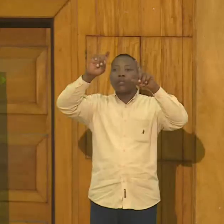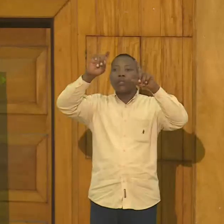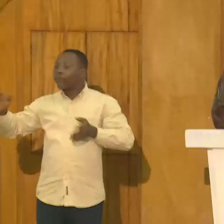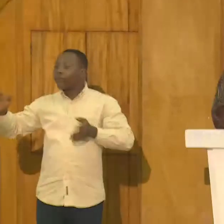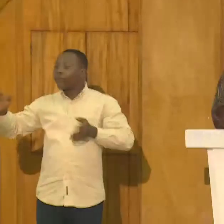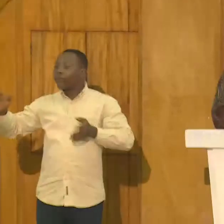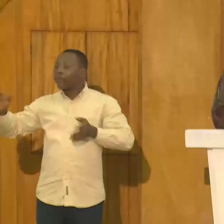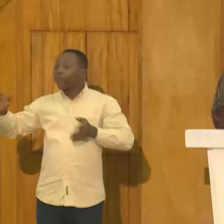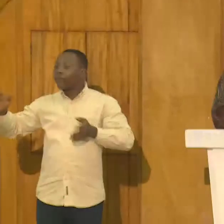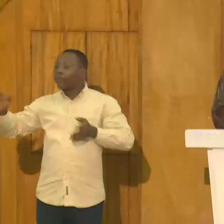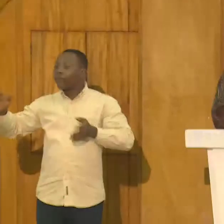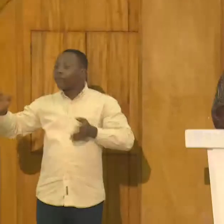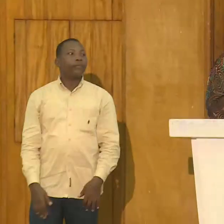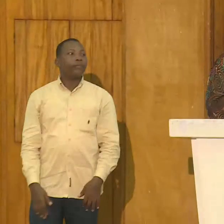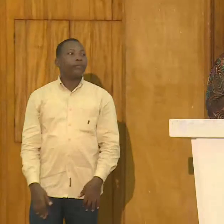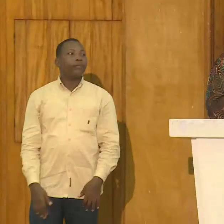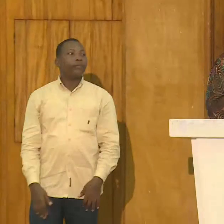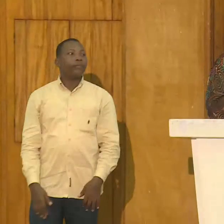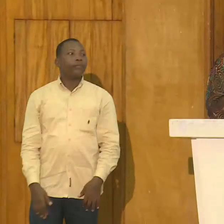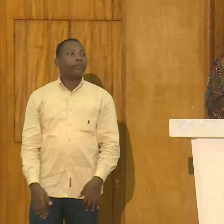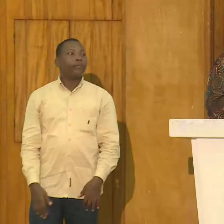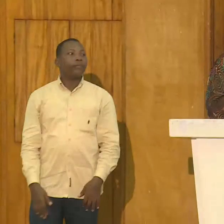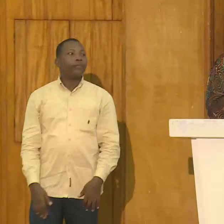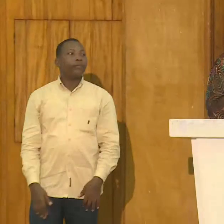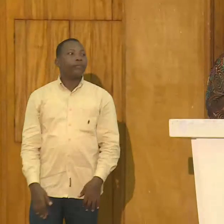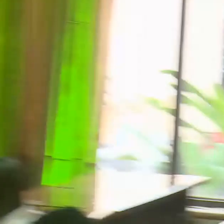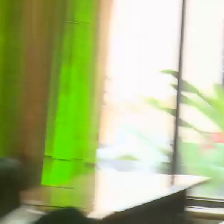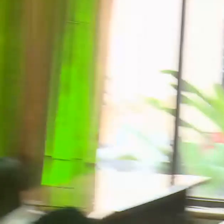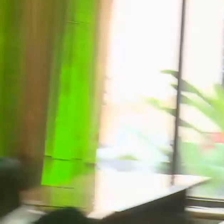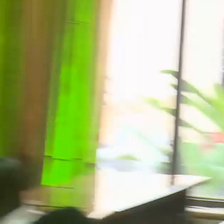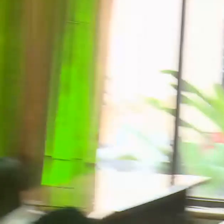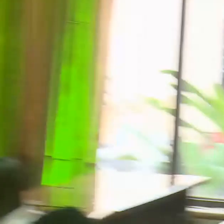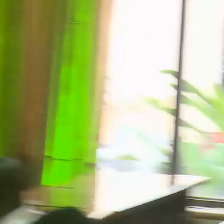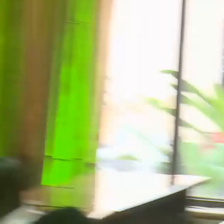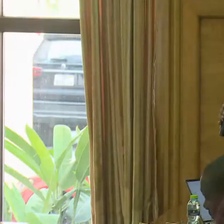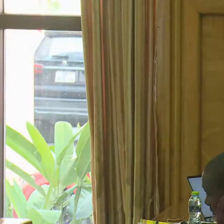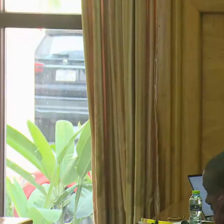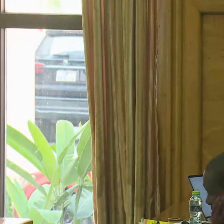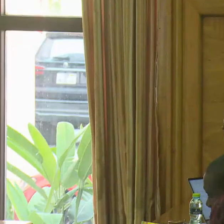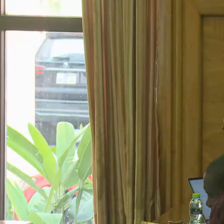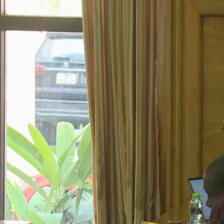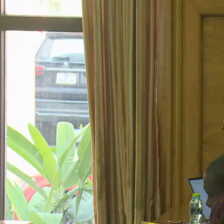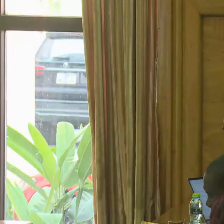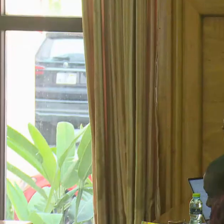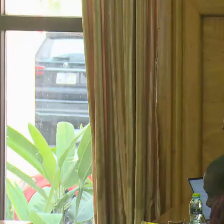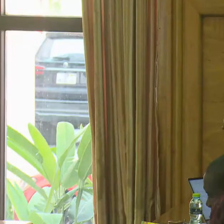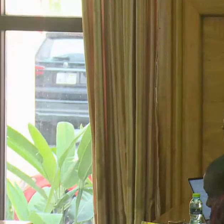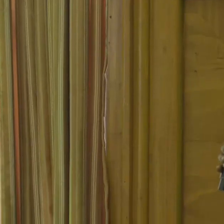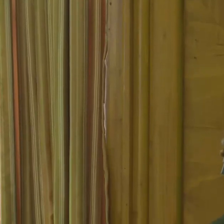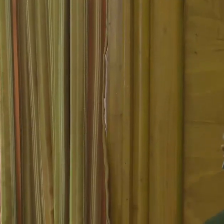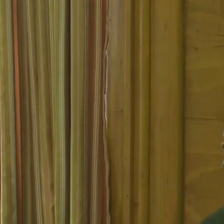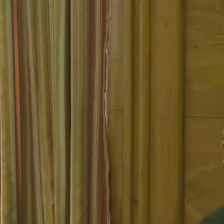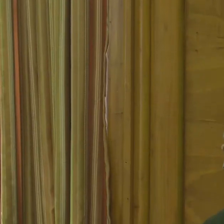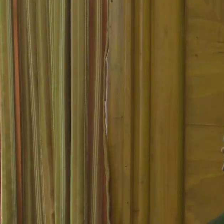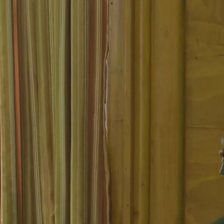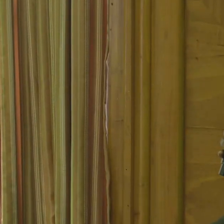okay. Please go ahead. Yeah, thanks a lot, presenters, for that presentation. My name is Dr. Pokoro Evezi.